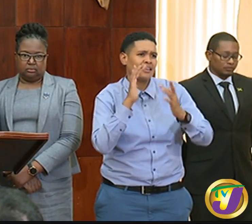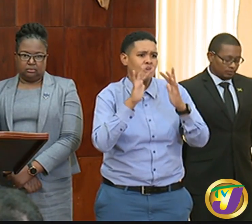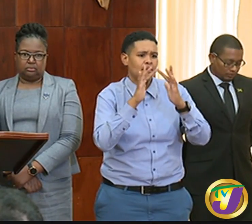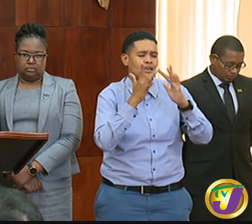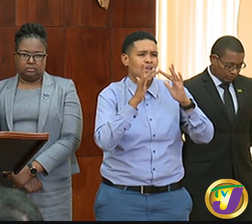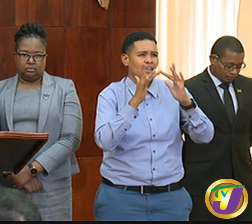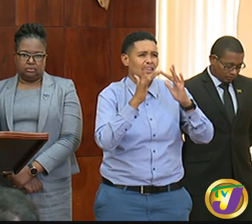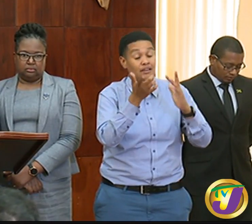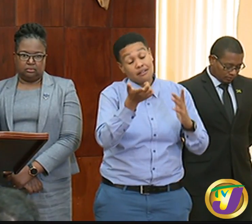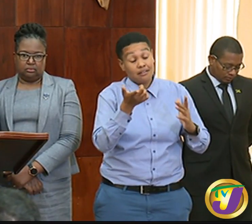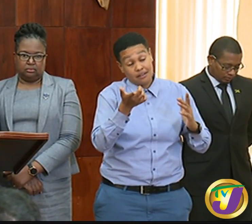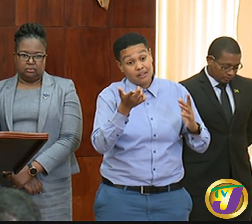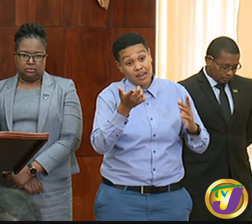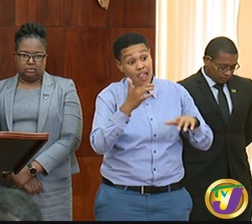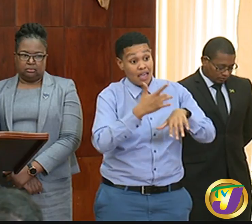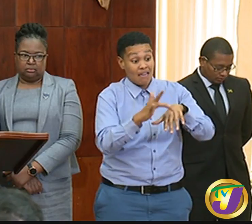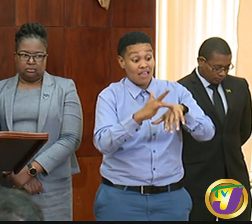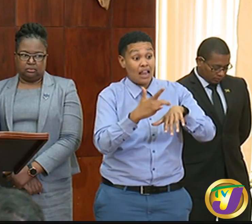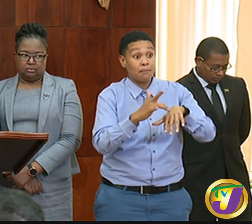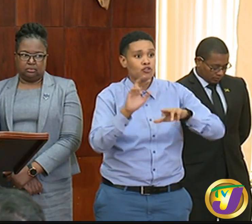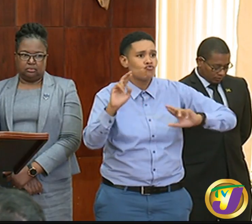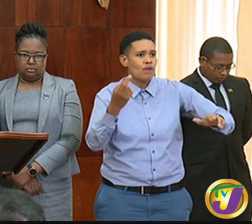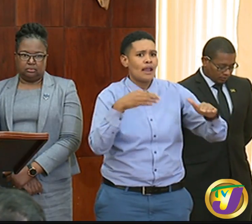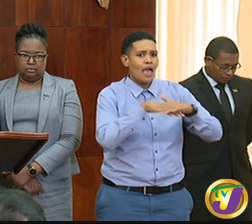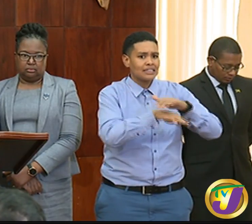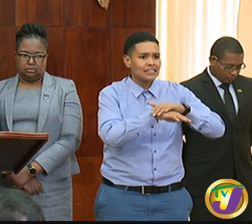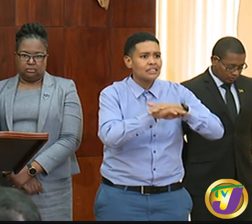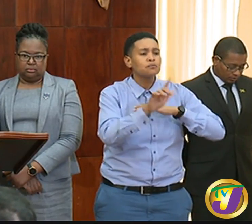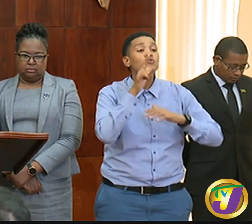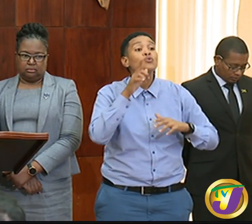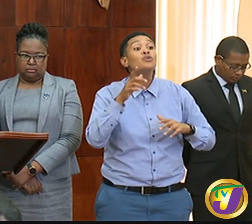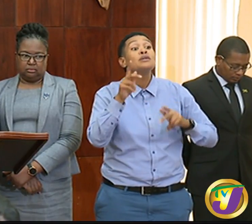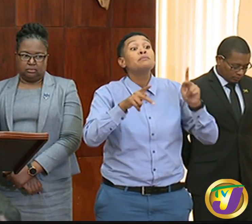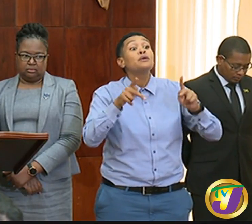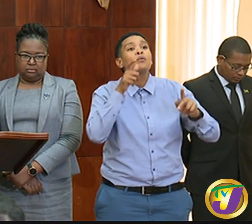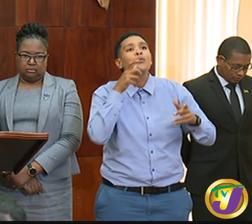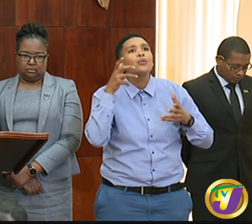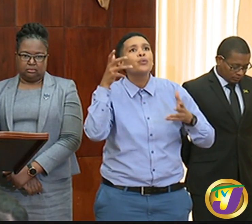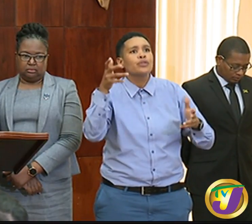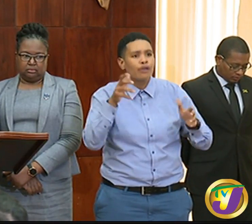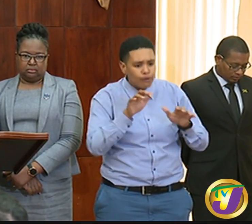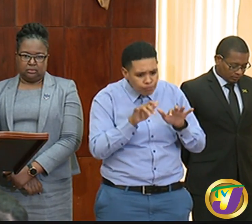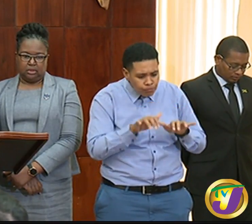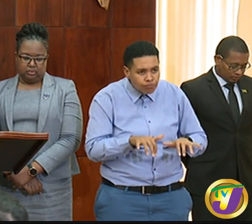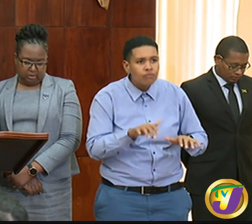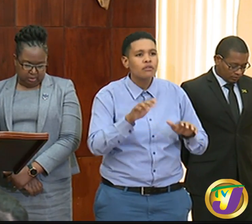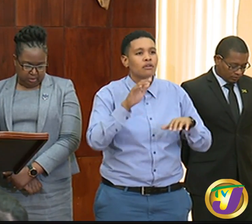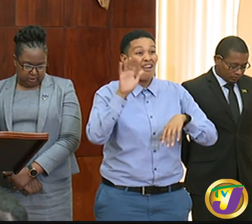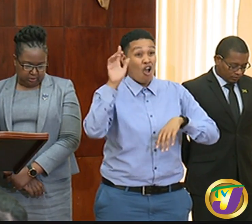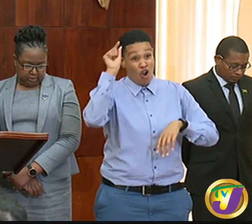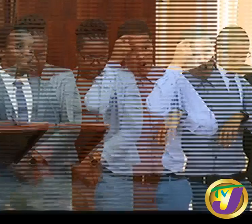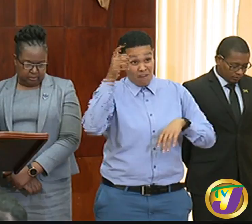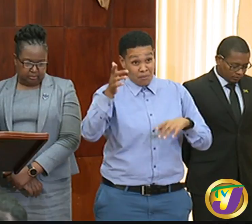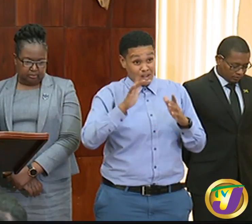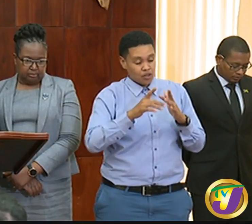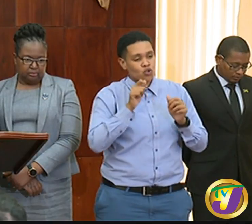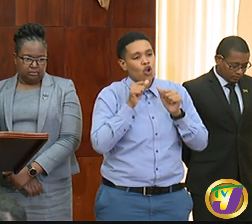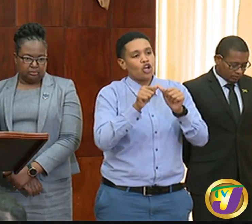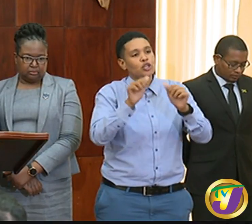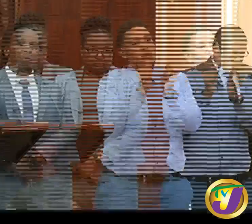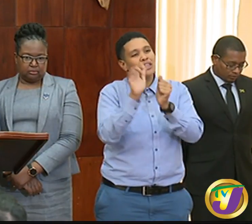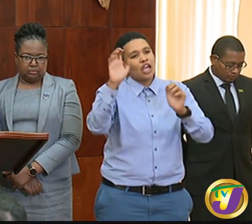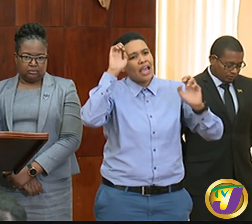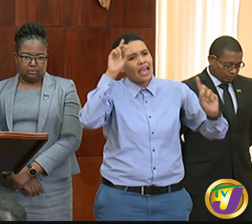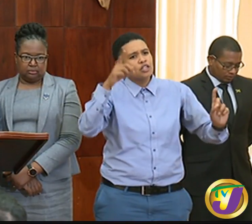internet availability readily accessible to persons on our platform so that they can continue with their